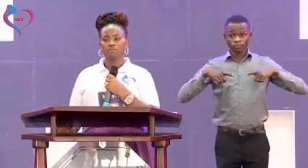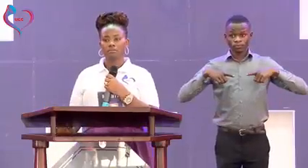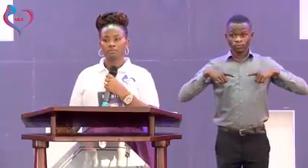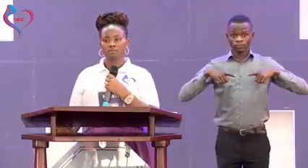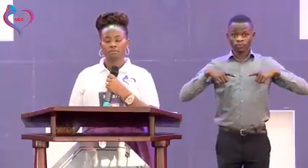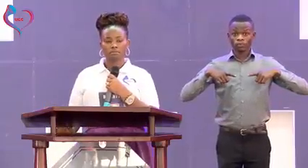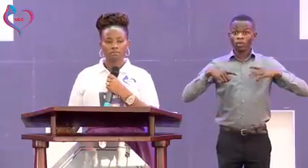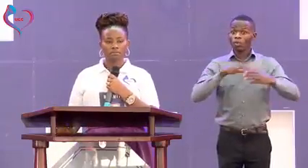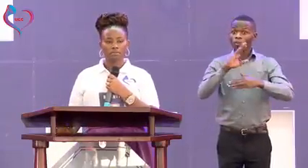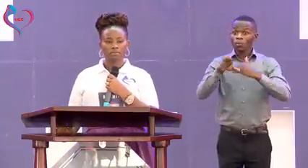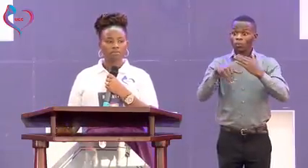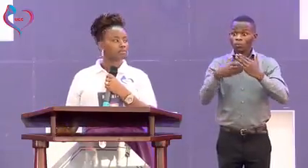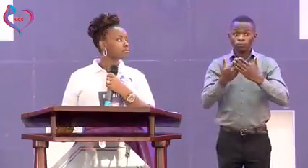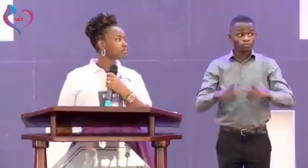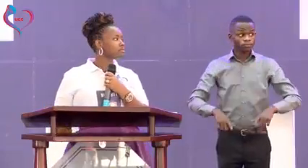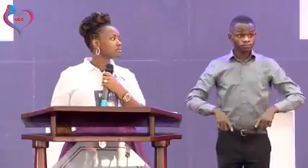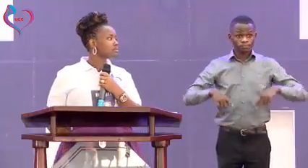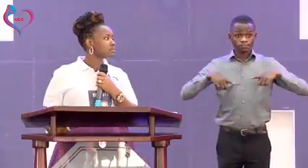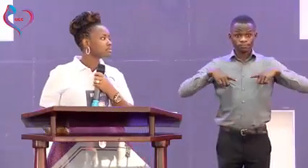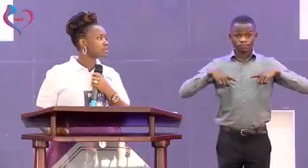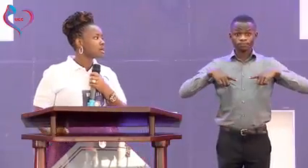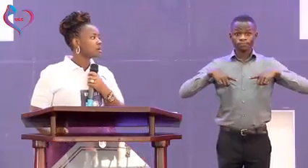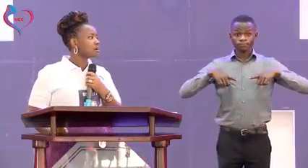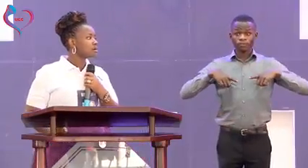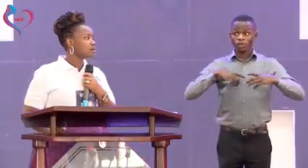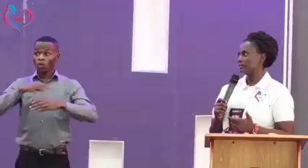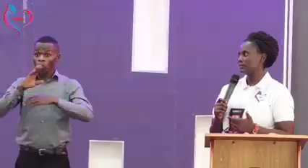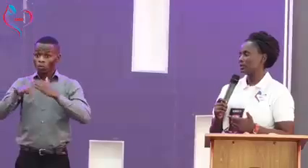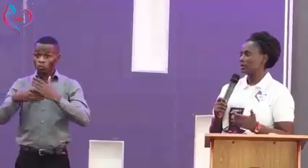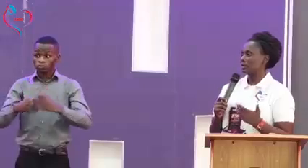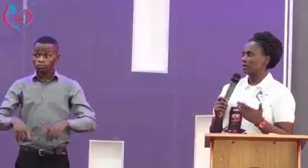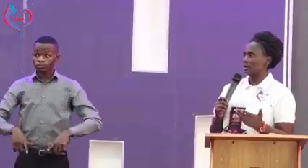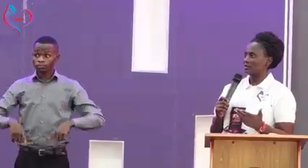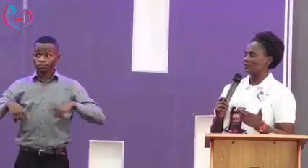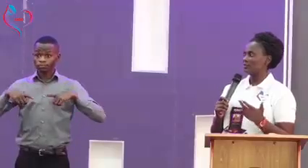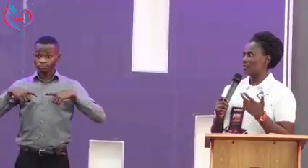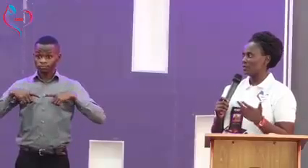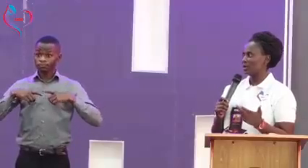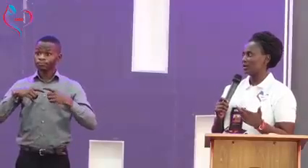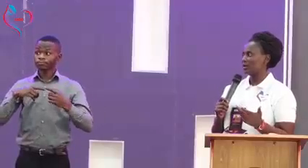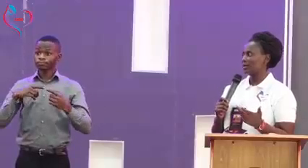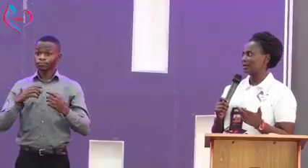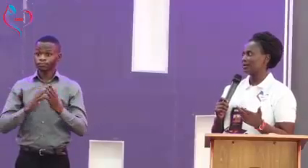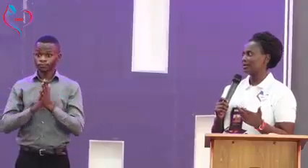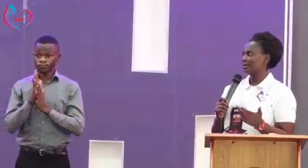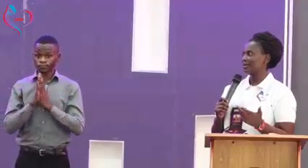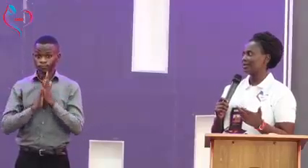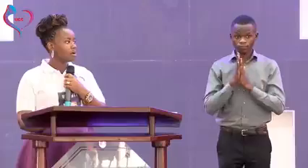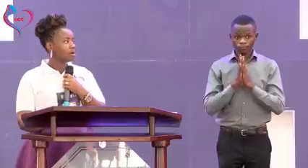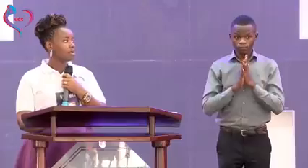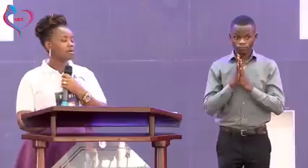and what? And life, honor, glory, and life. Life, honor,